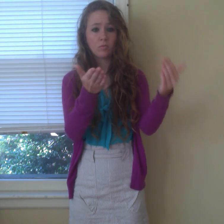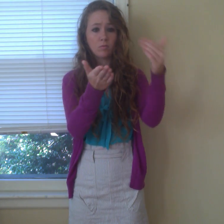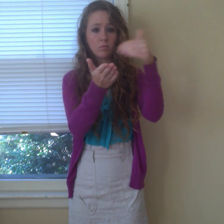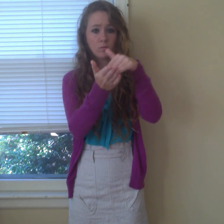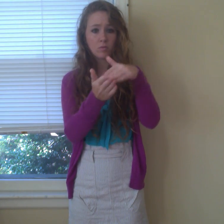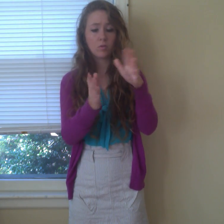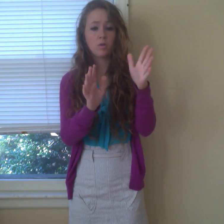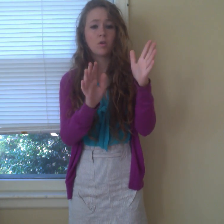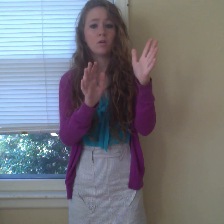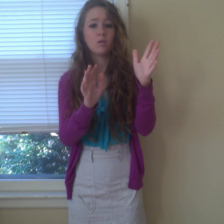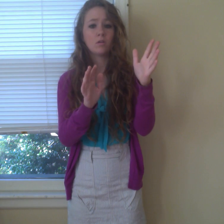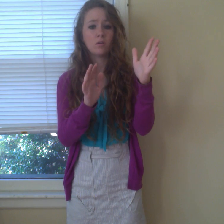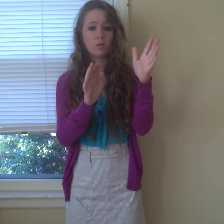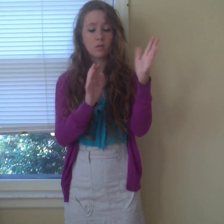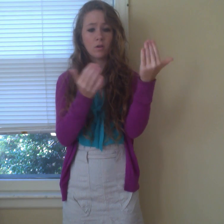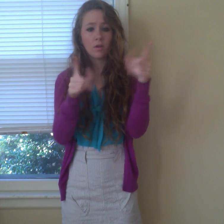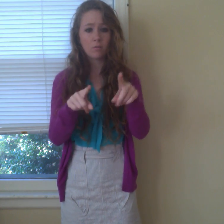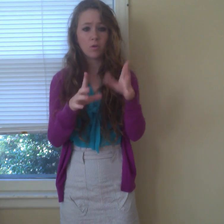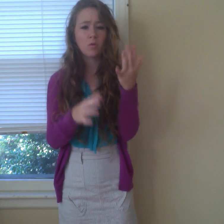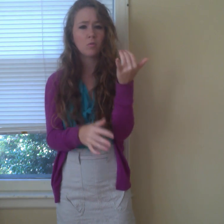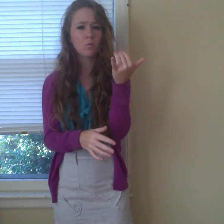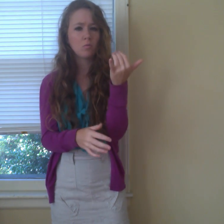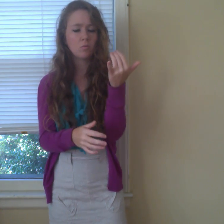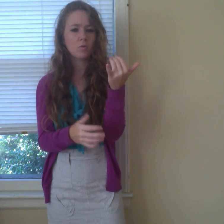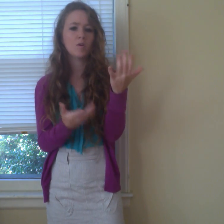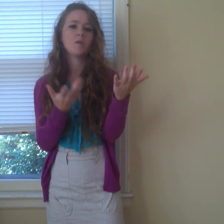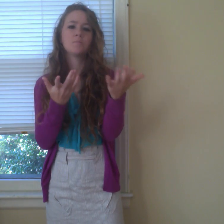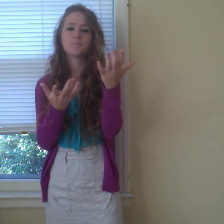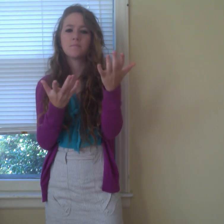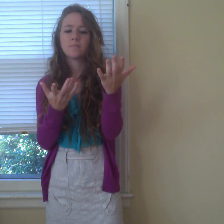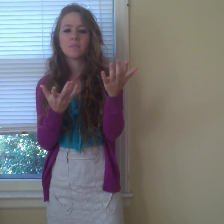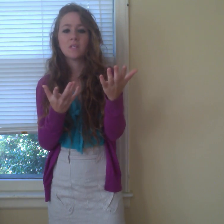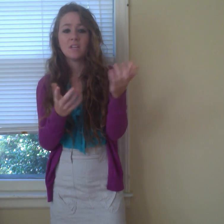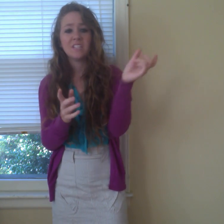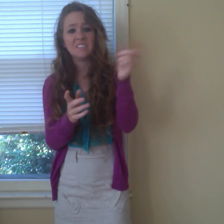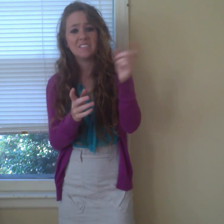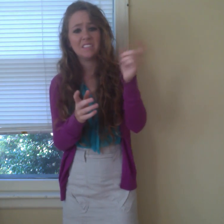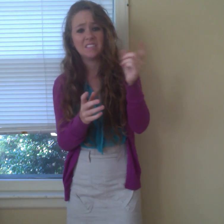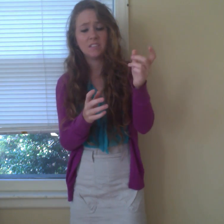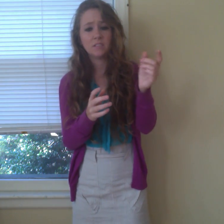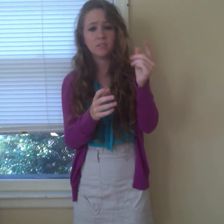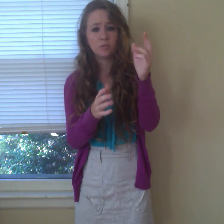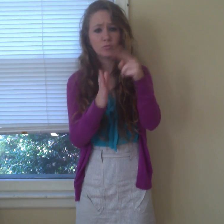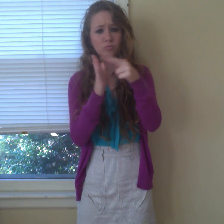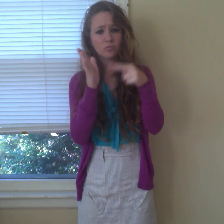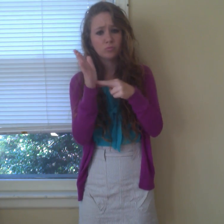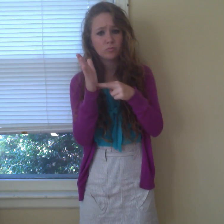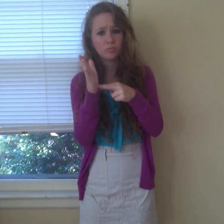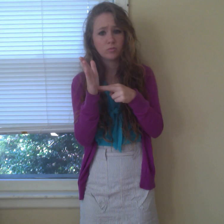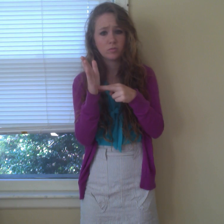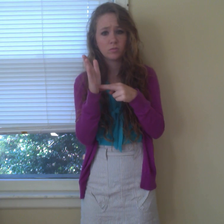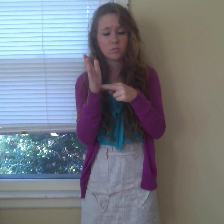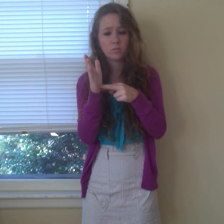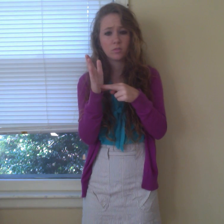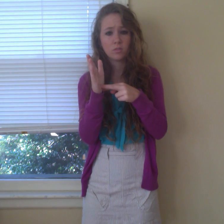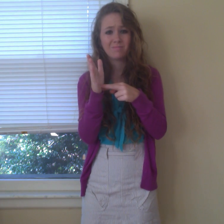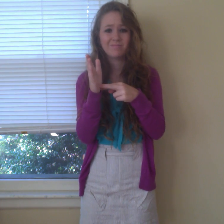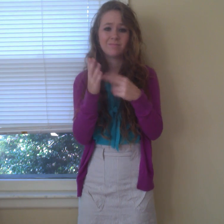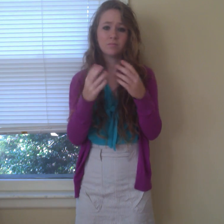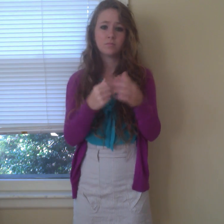The anarchists who created the problem then created government run by them, an oligarchy, where they have total power. This is exactly